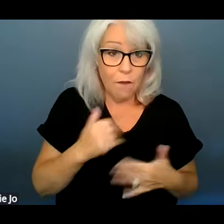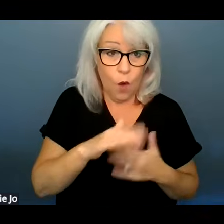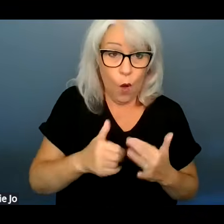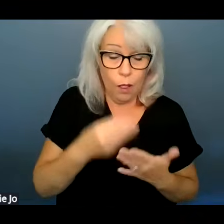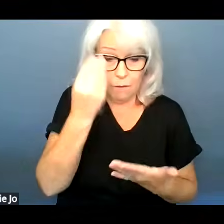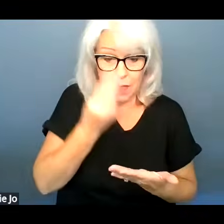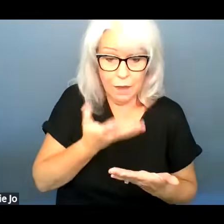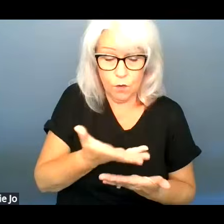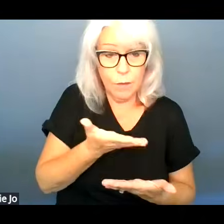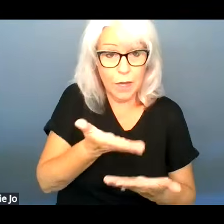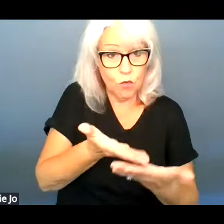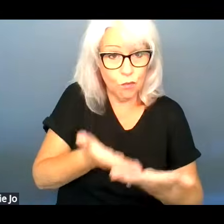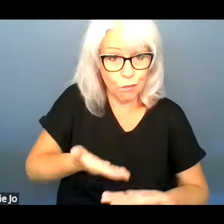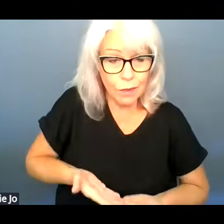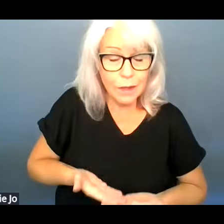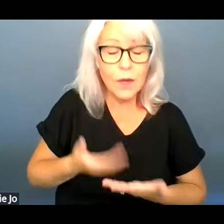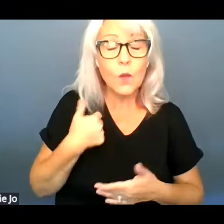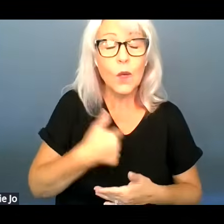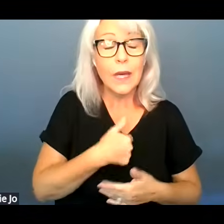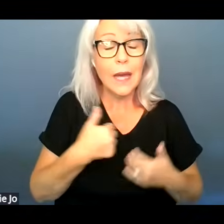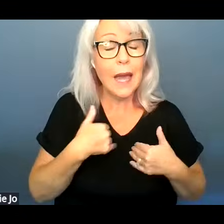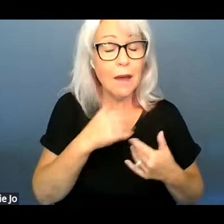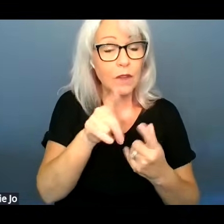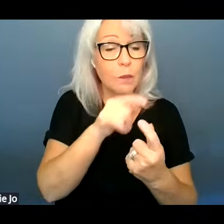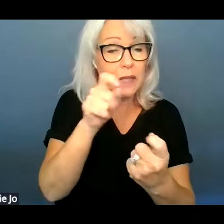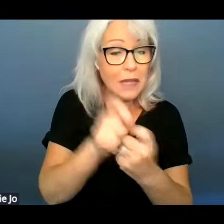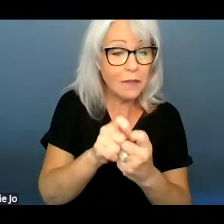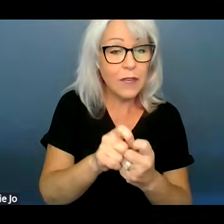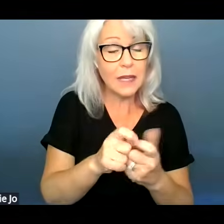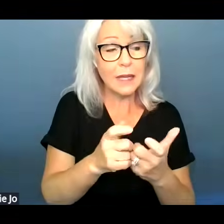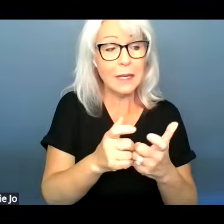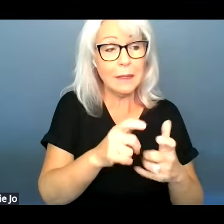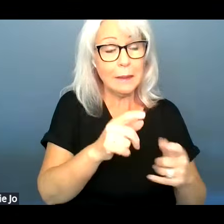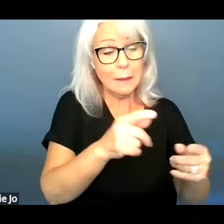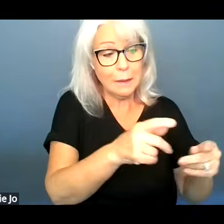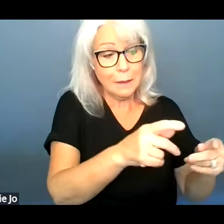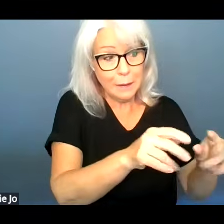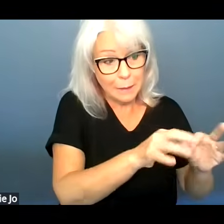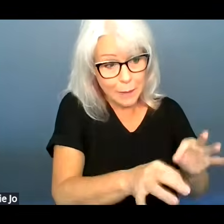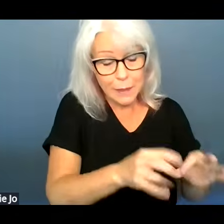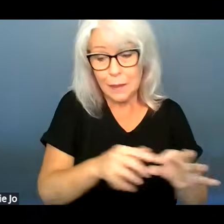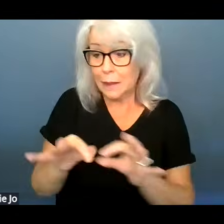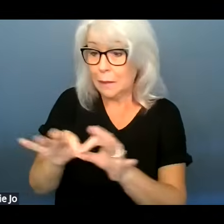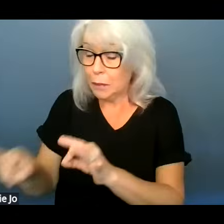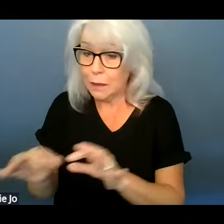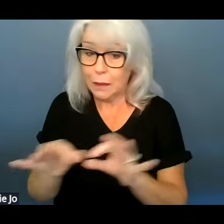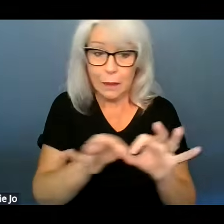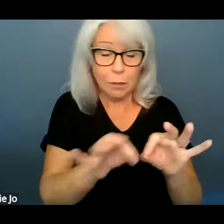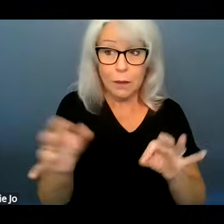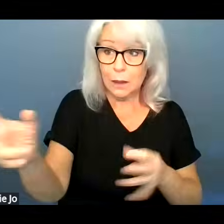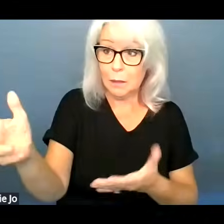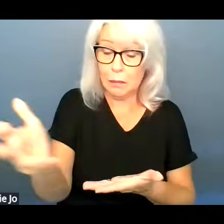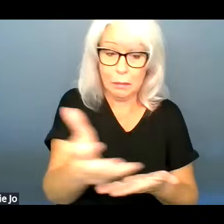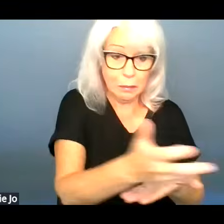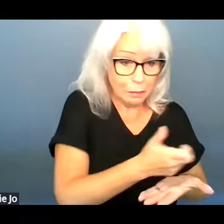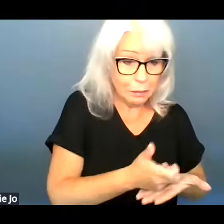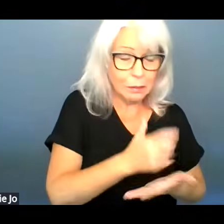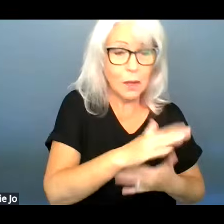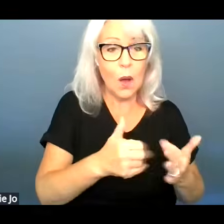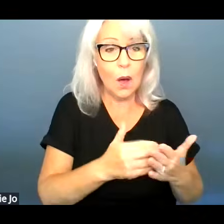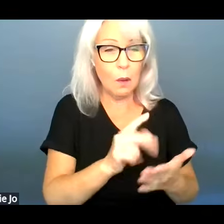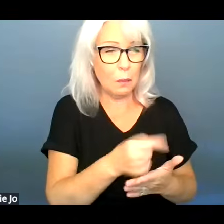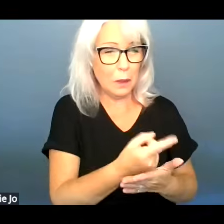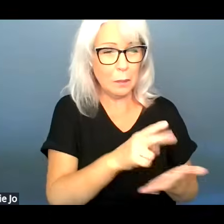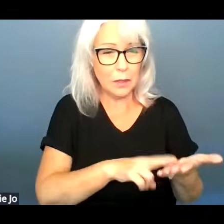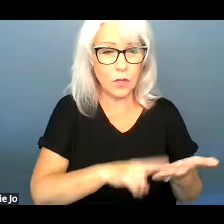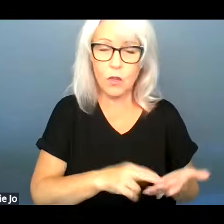certain positions sort of mixed up a little bit differently in this particular petition. And I have no ill will toward the person